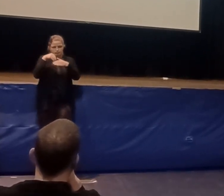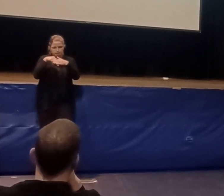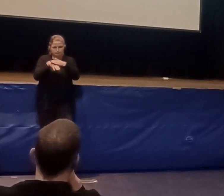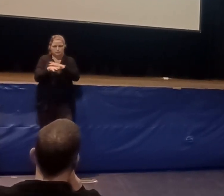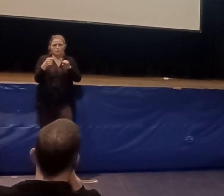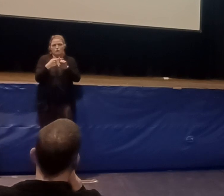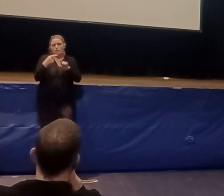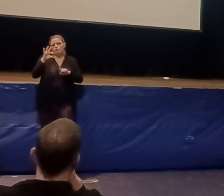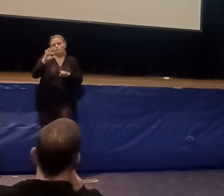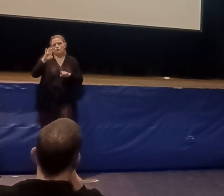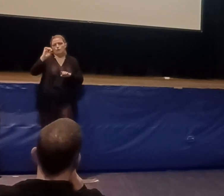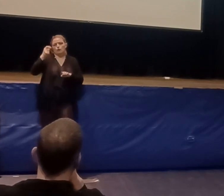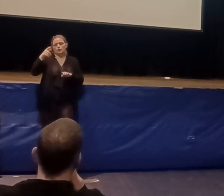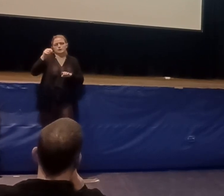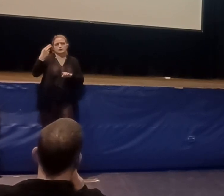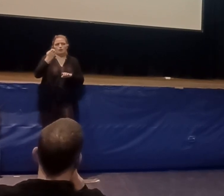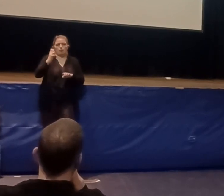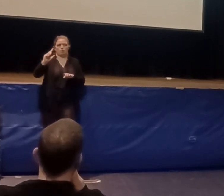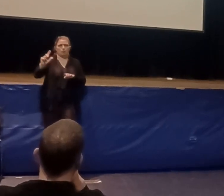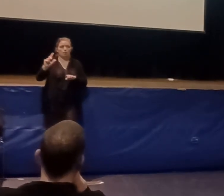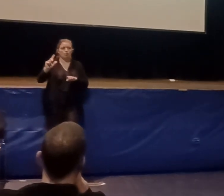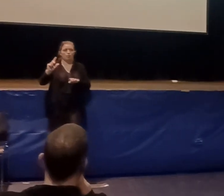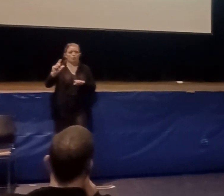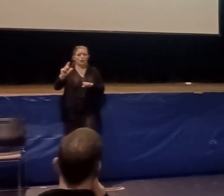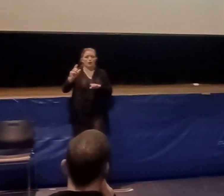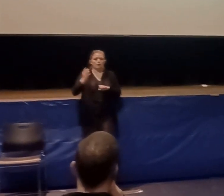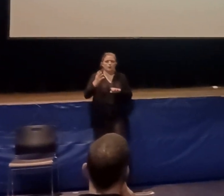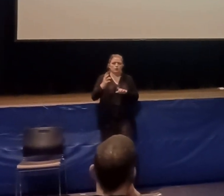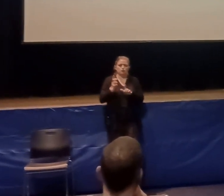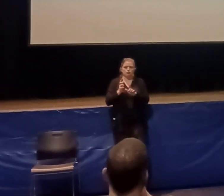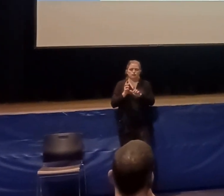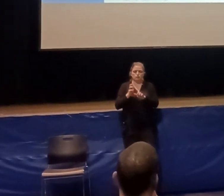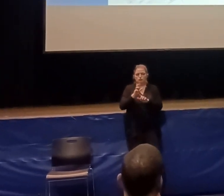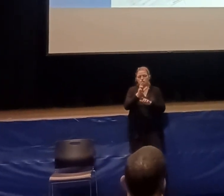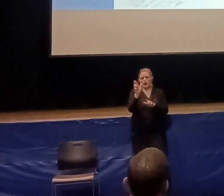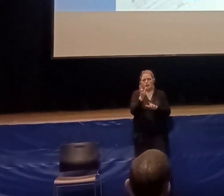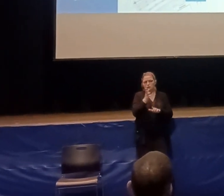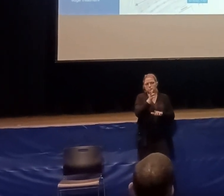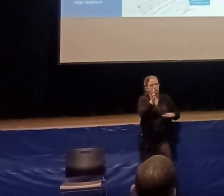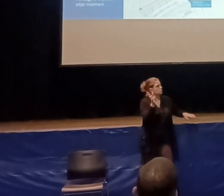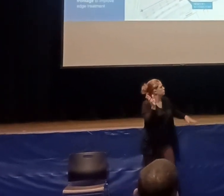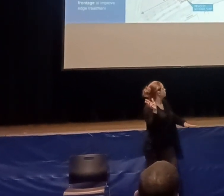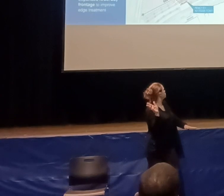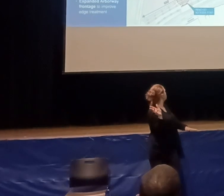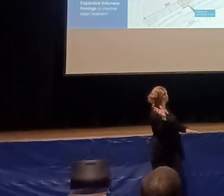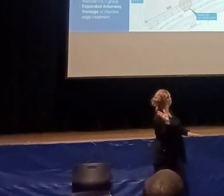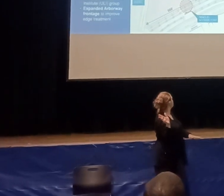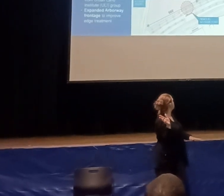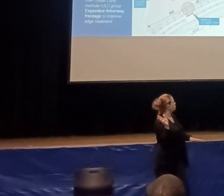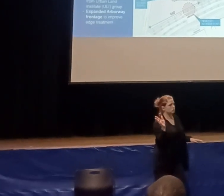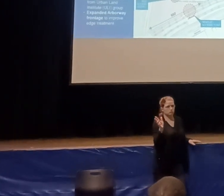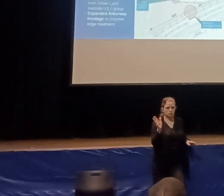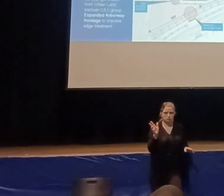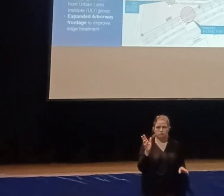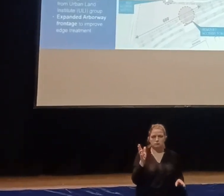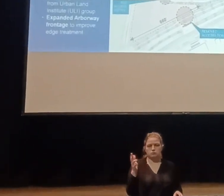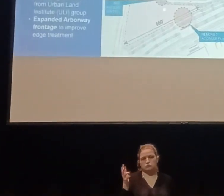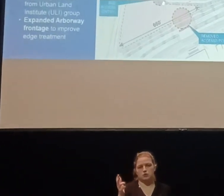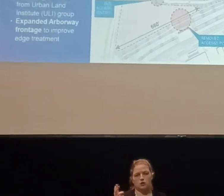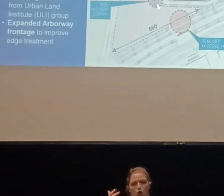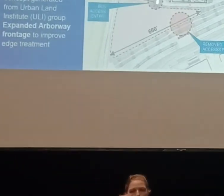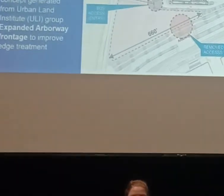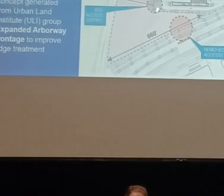Forest Hills and turn in a right turn here, and then go in through our gates